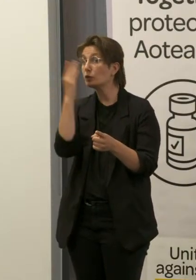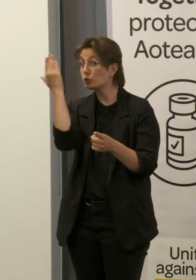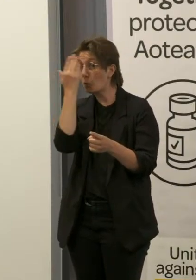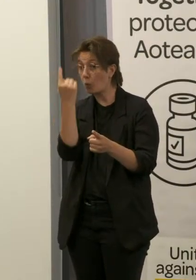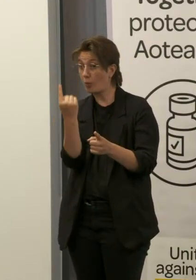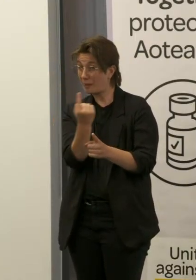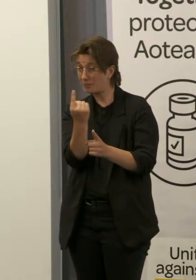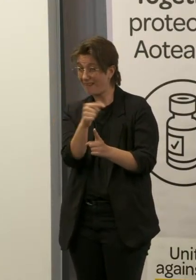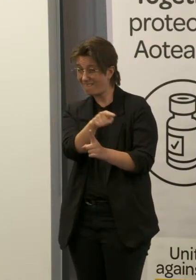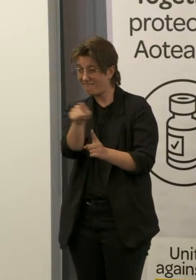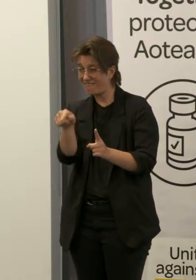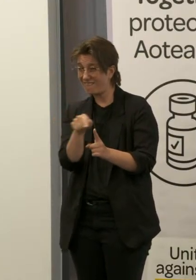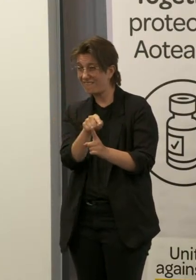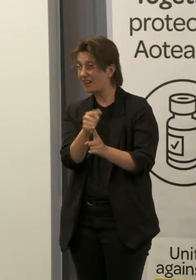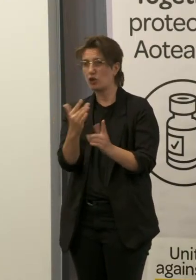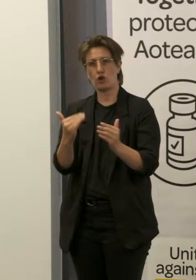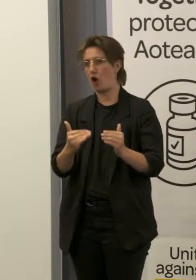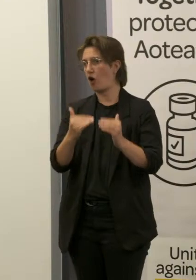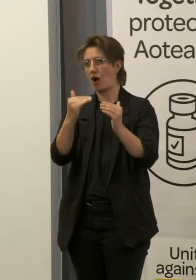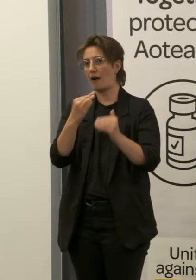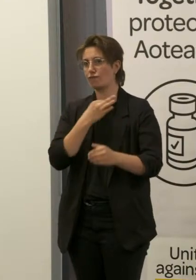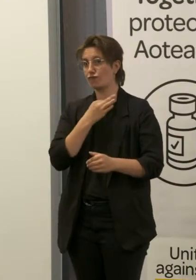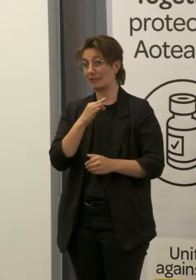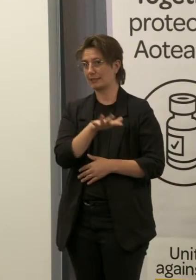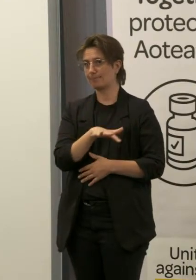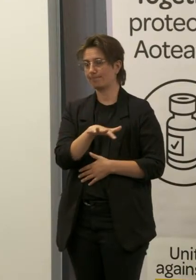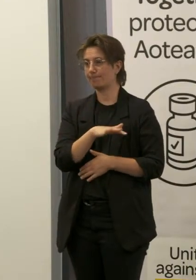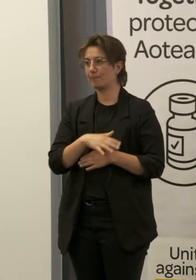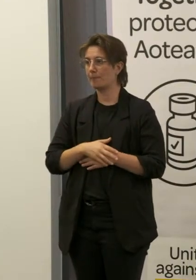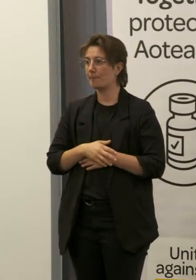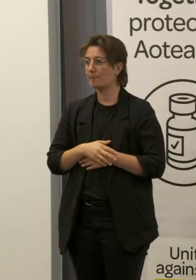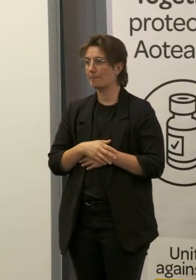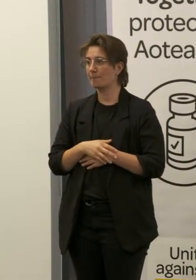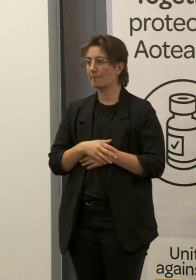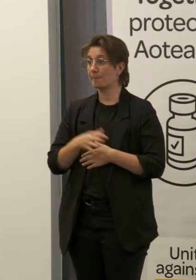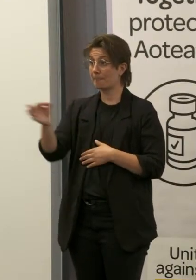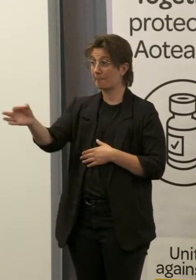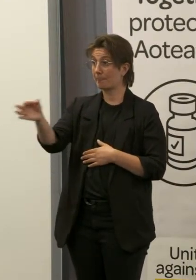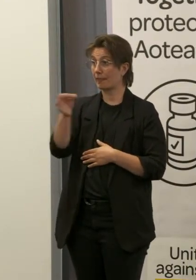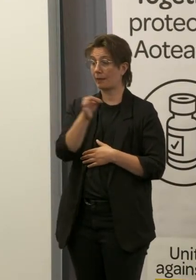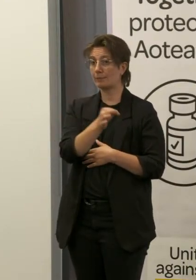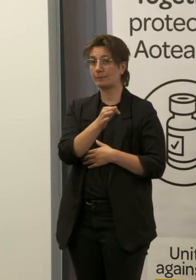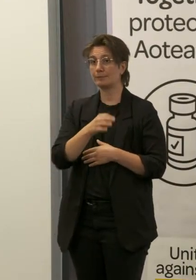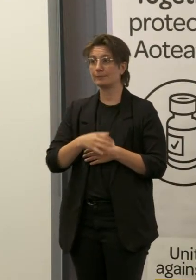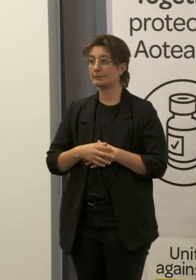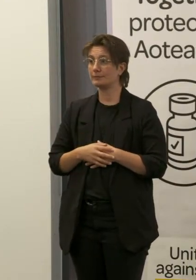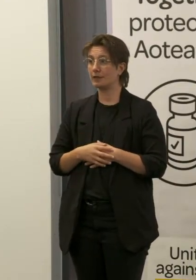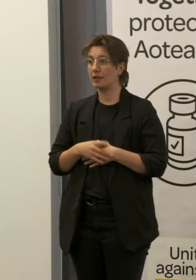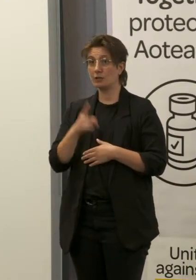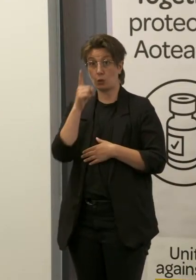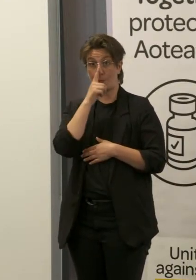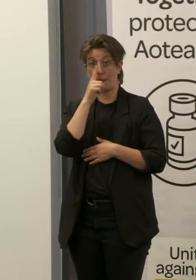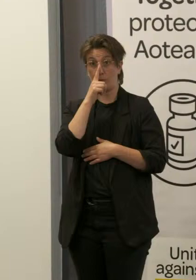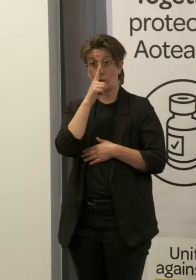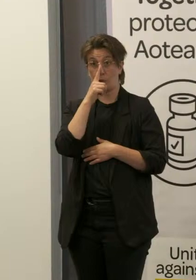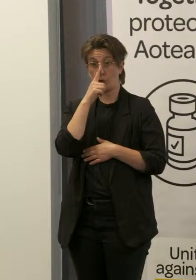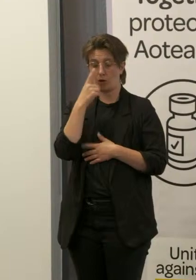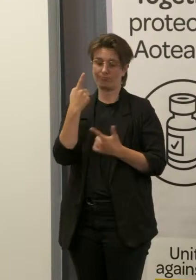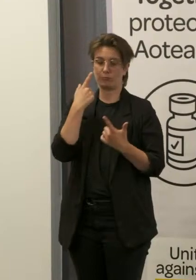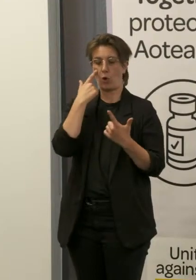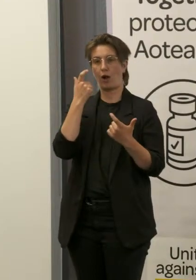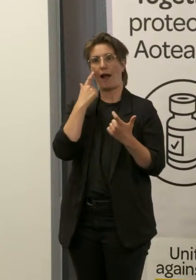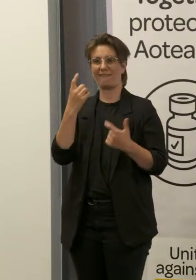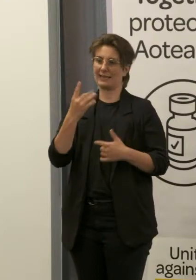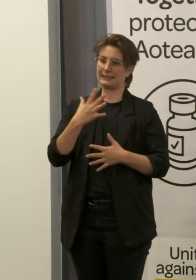talked about people who can look after themselves, people who need care. There's probably a third group, though, isn't there, which is basically the non-compliant.